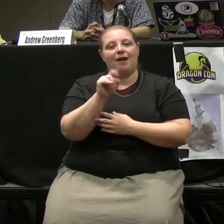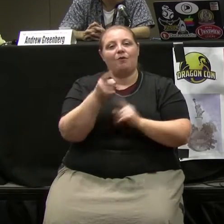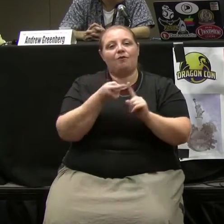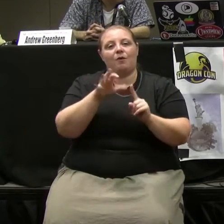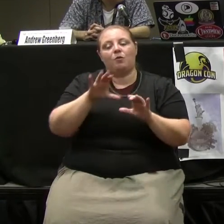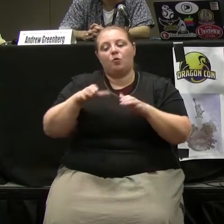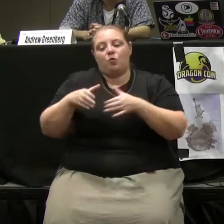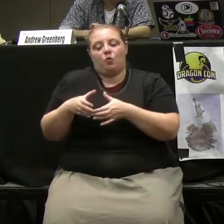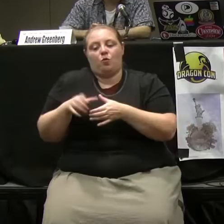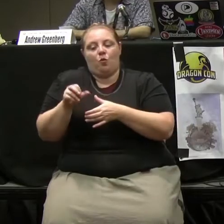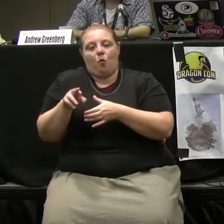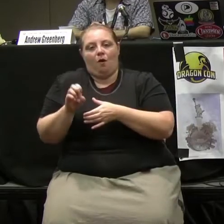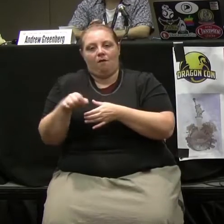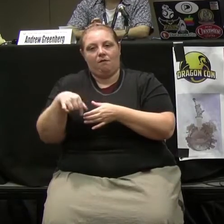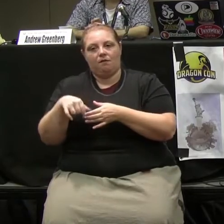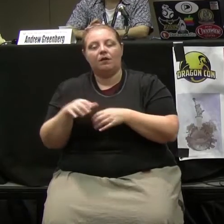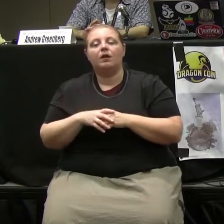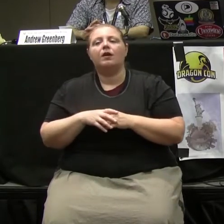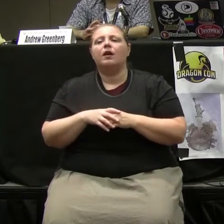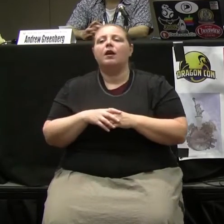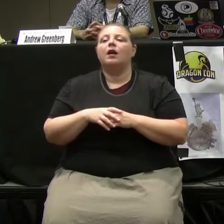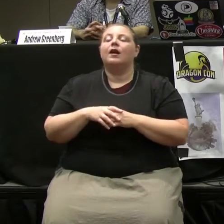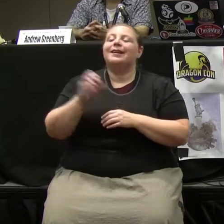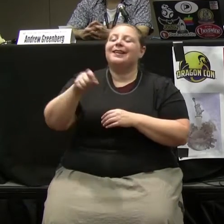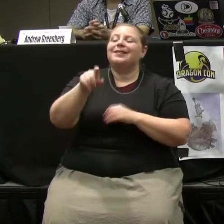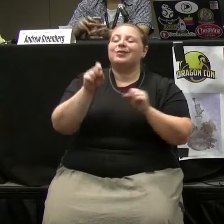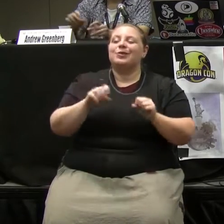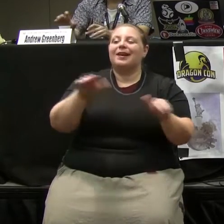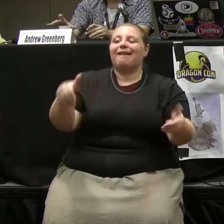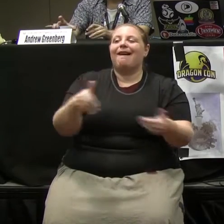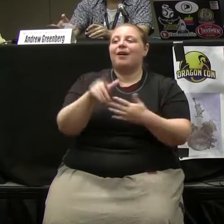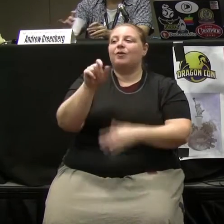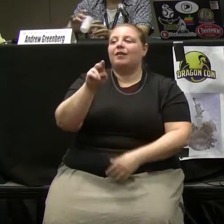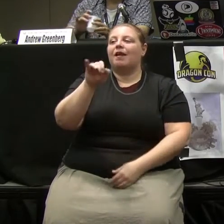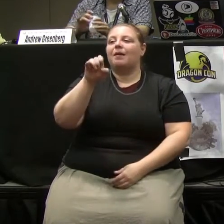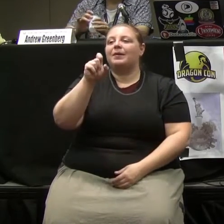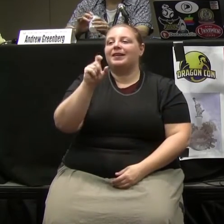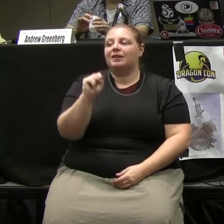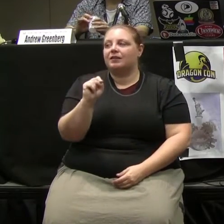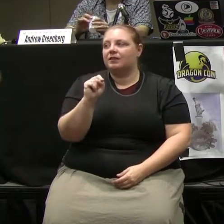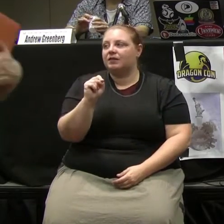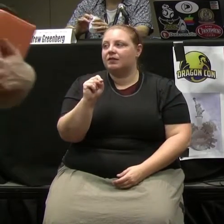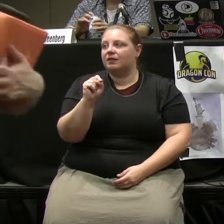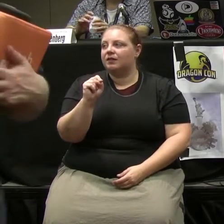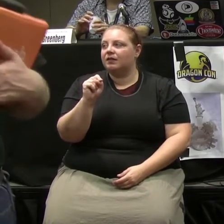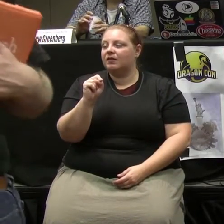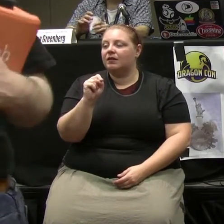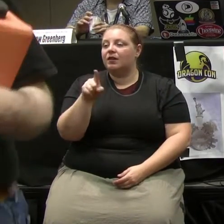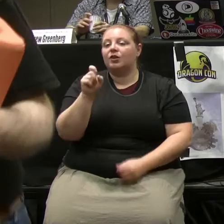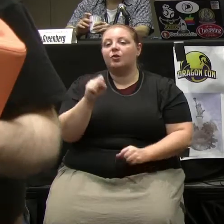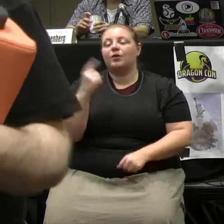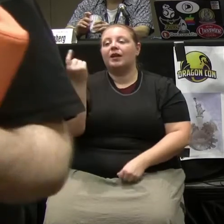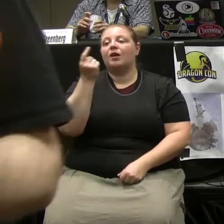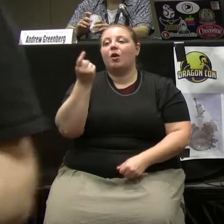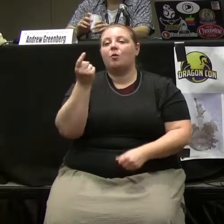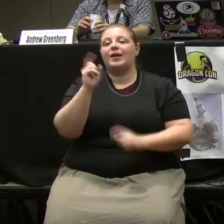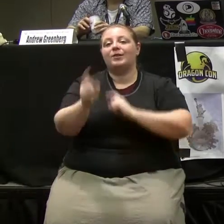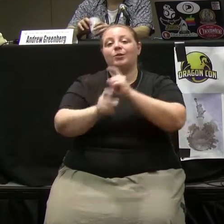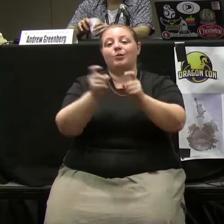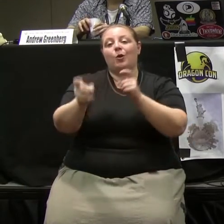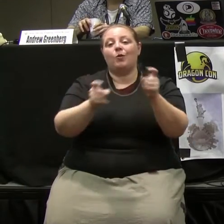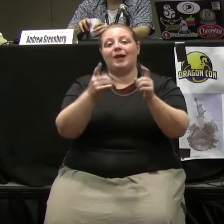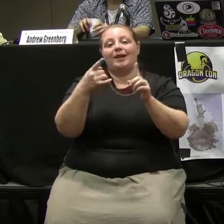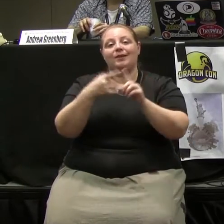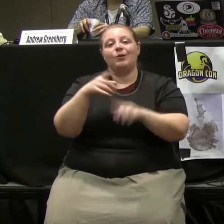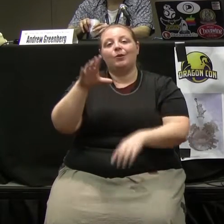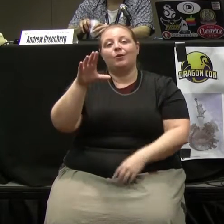I mean, certainly you could hire a lobbyist, you know, some things that can be, I mean, you can always donate to a candidate and maybe that'll get you